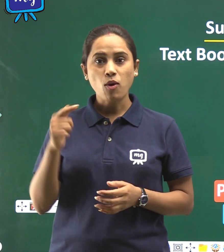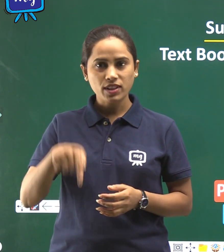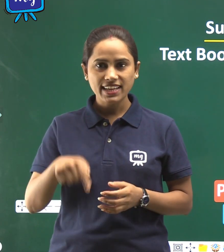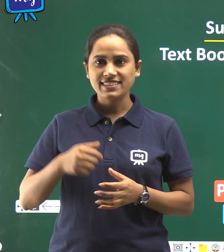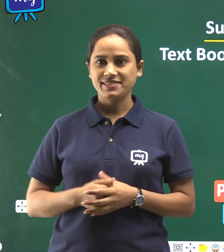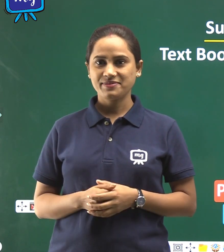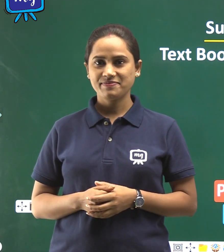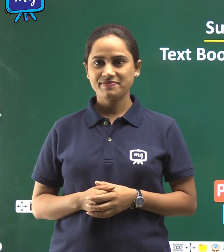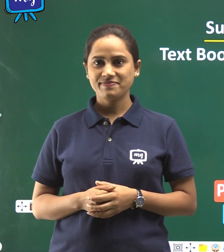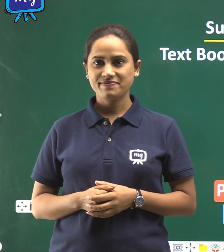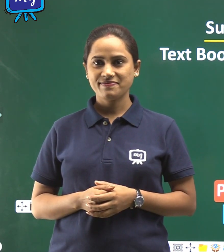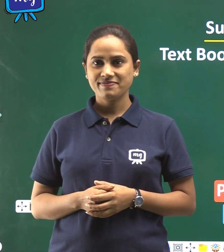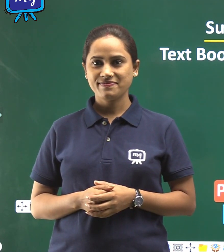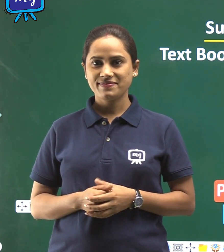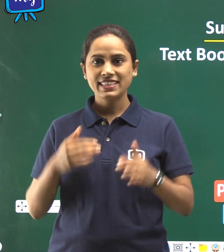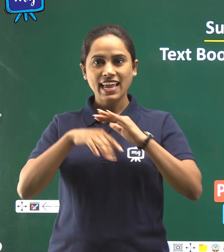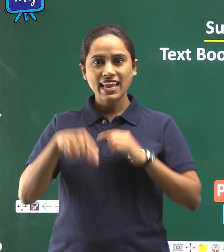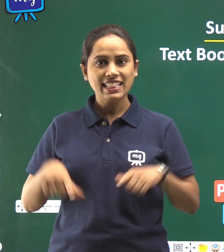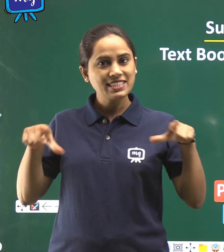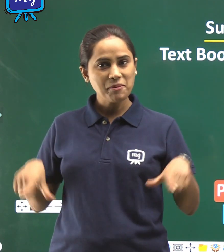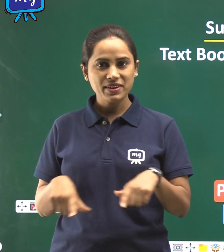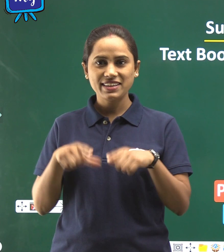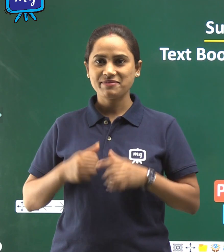this in the summary.